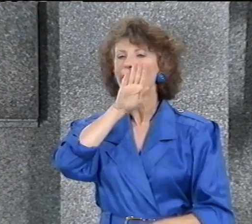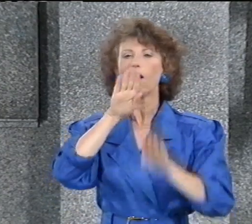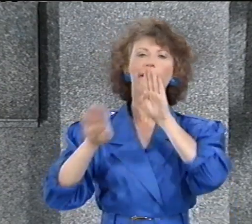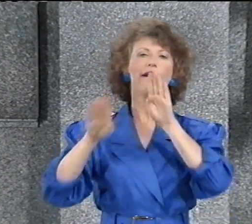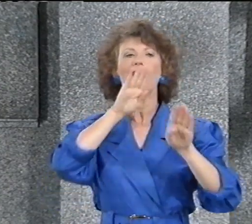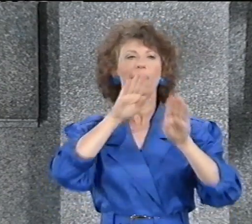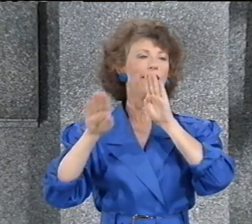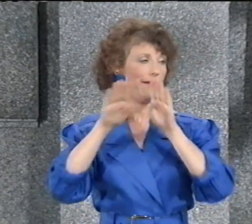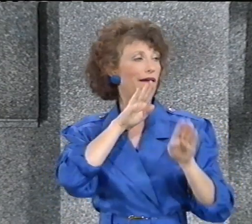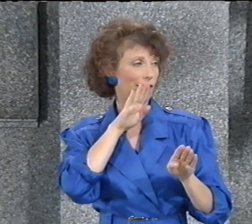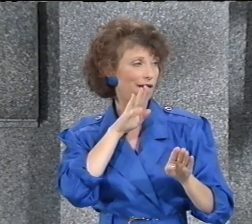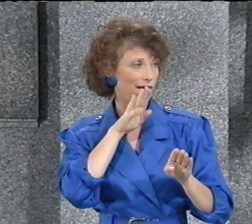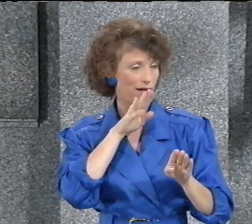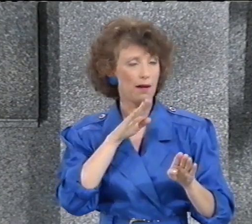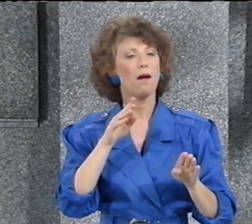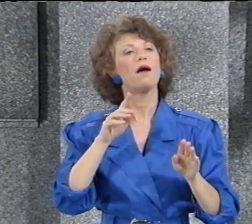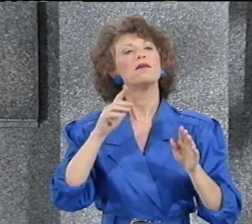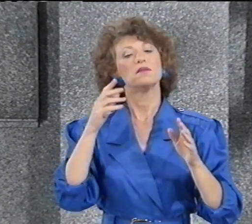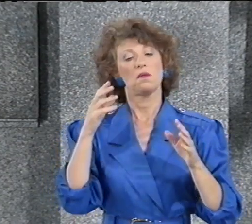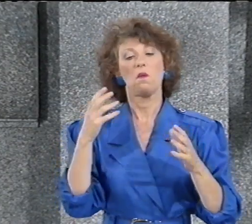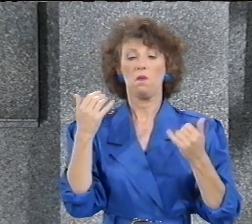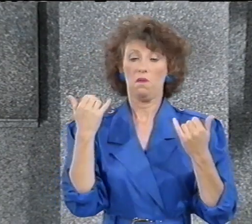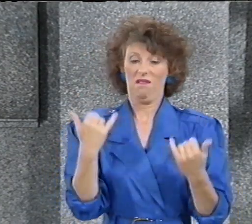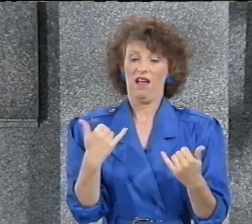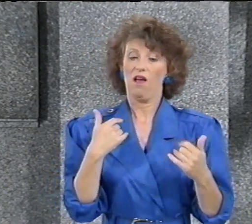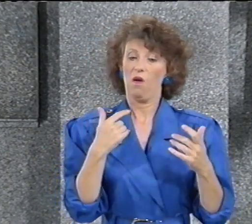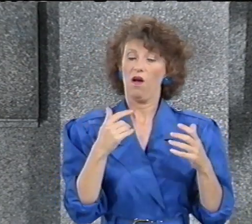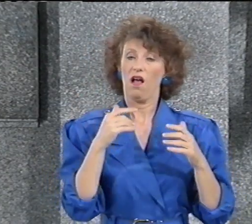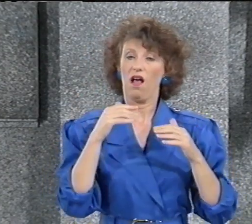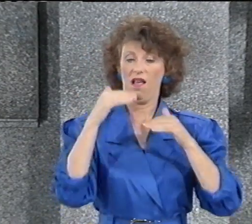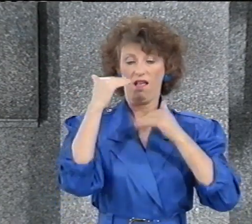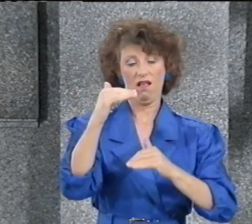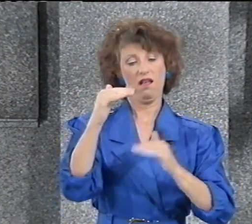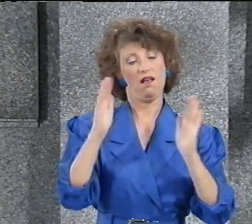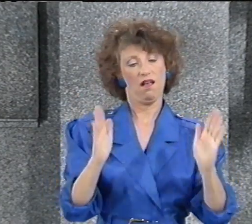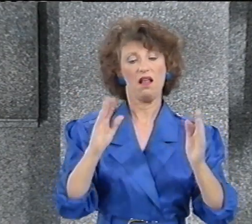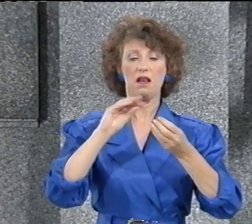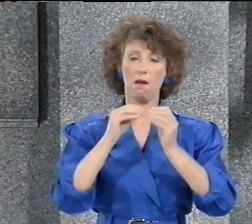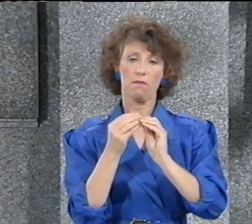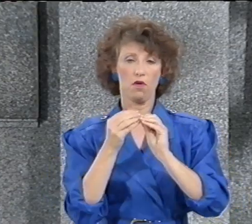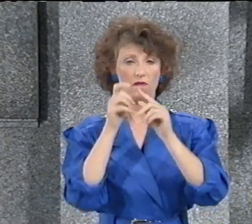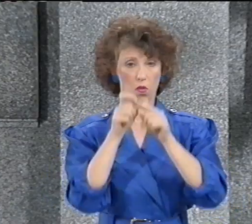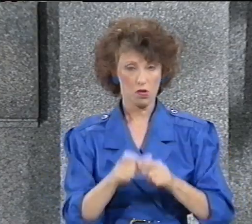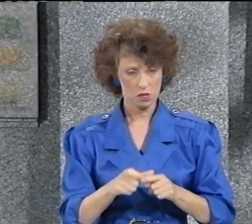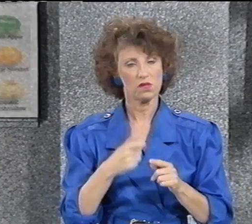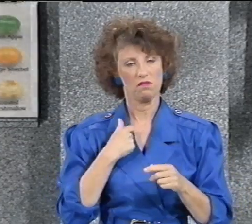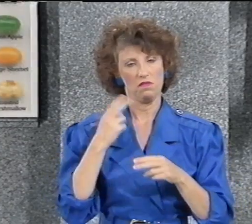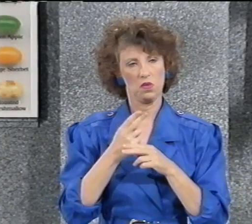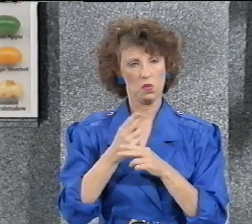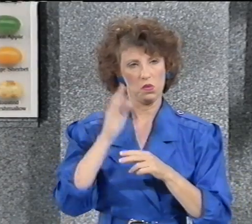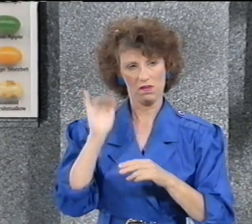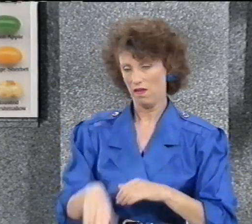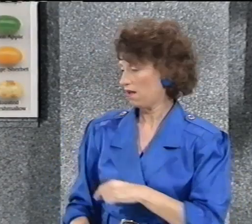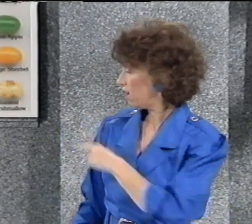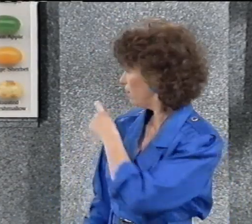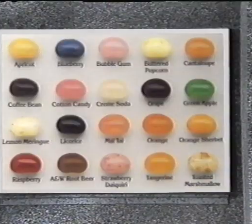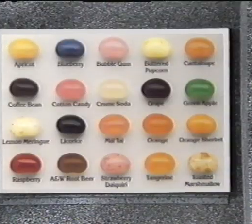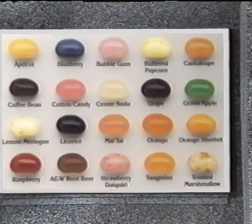it, instead of the frustration that makes us block on reading words. Here's a smaller but expanded list